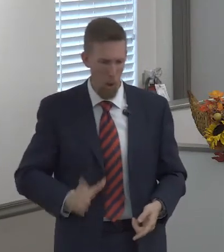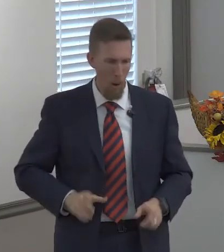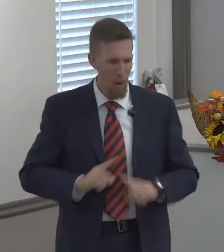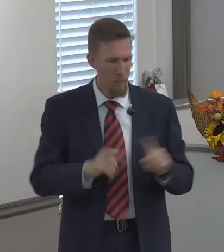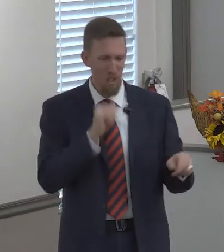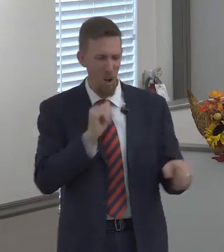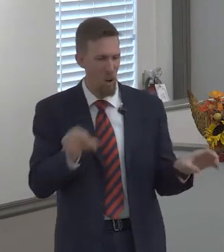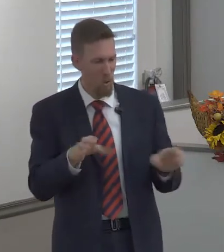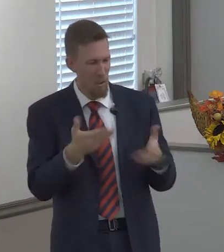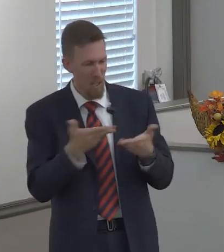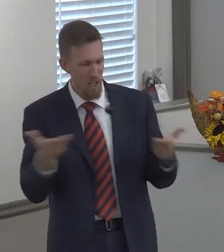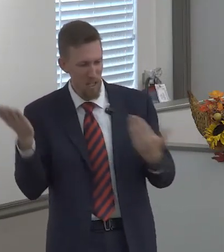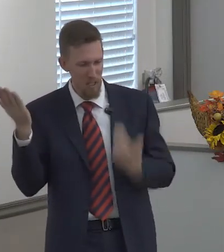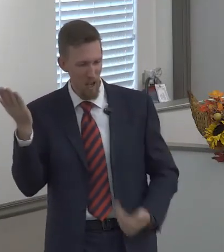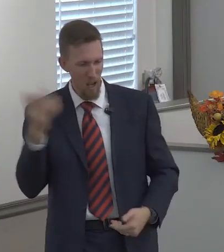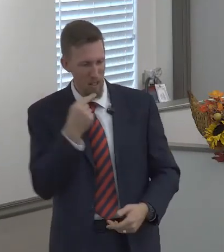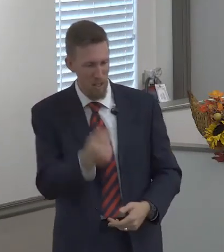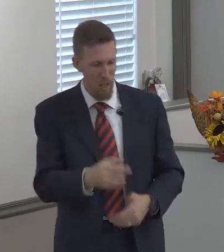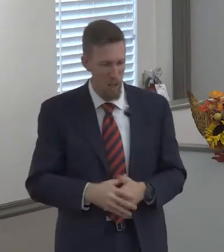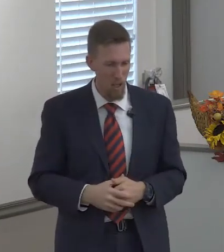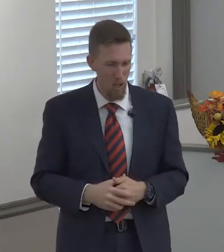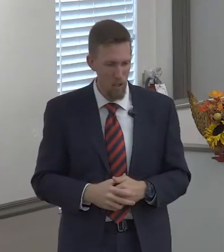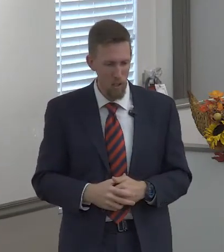I'm stepping on your toes.